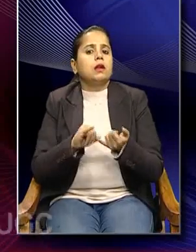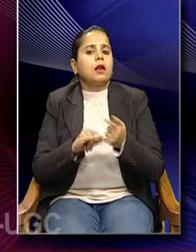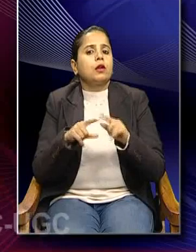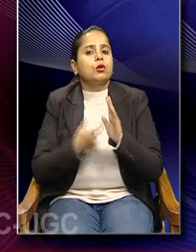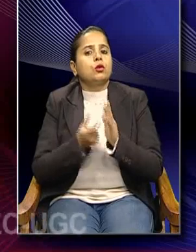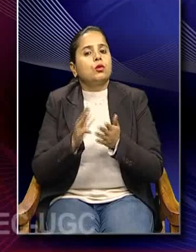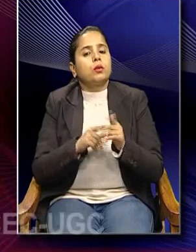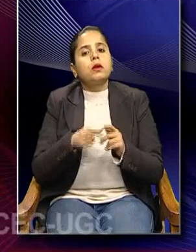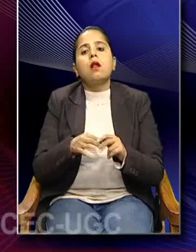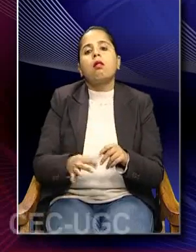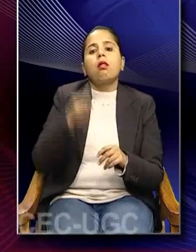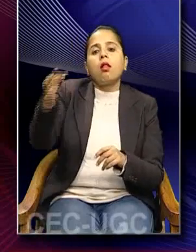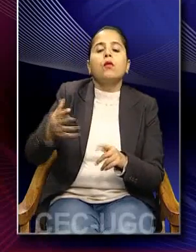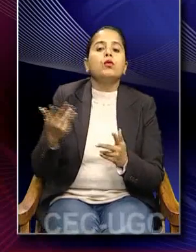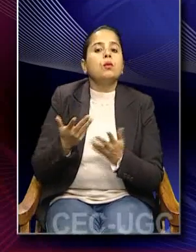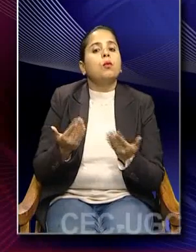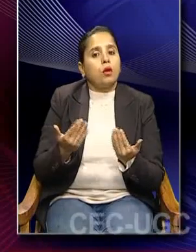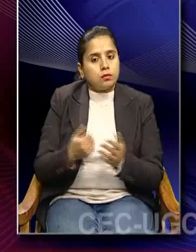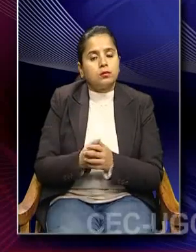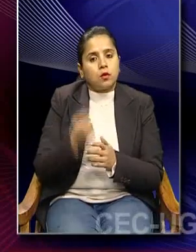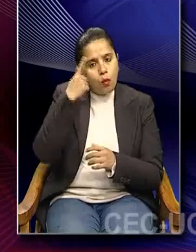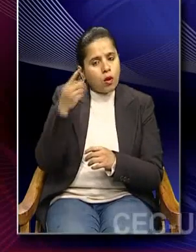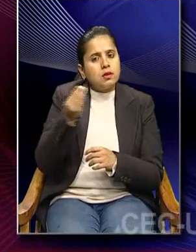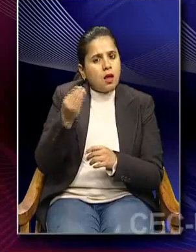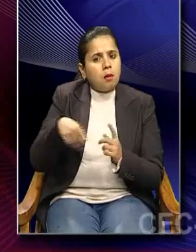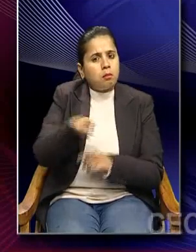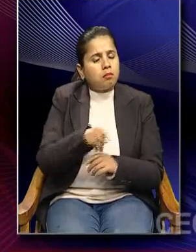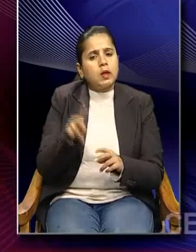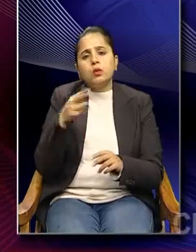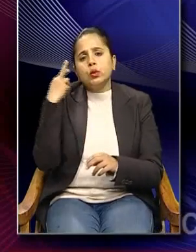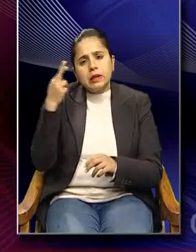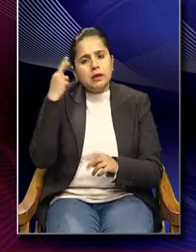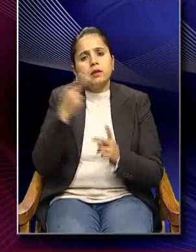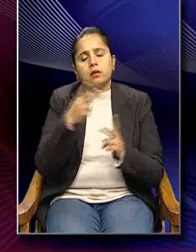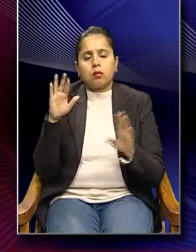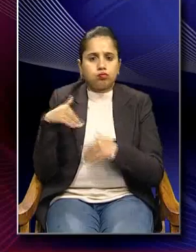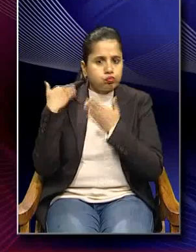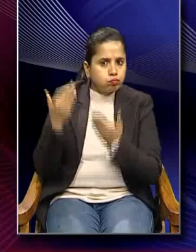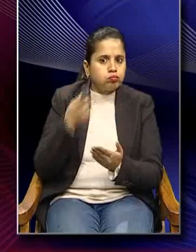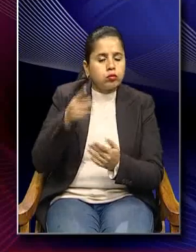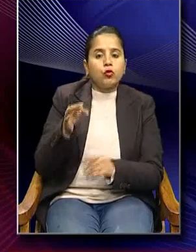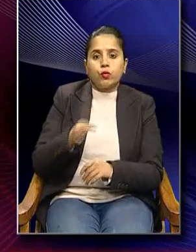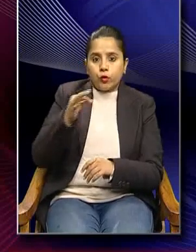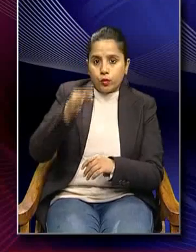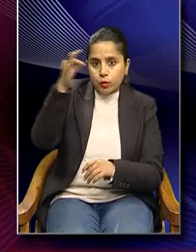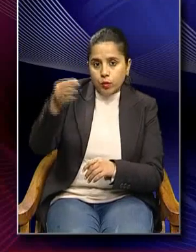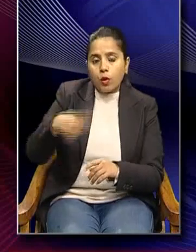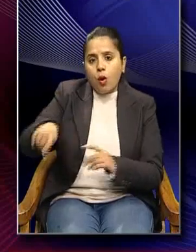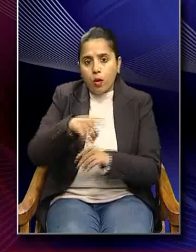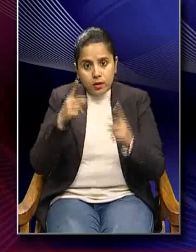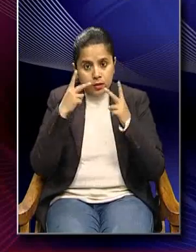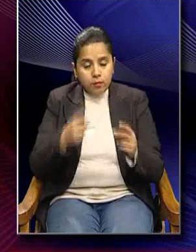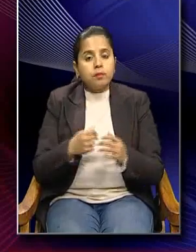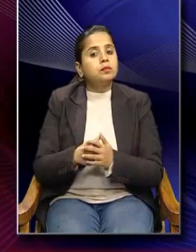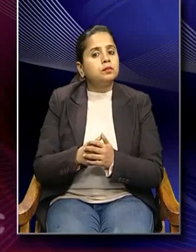have in future. So for some unspecified reason far into the future, and on the basis of